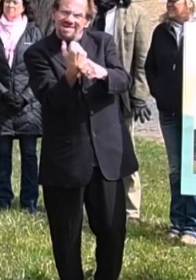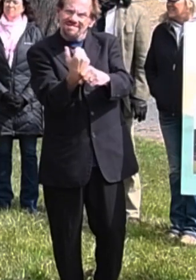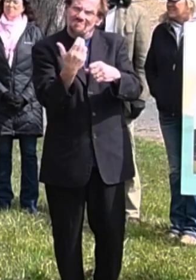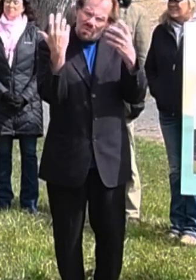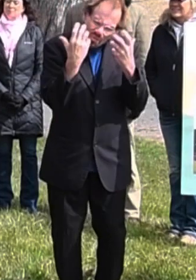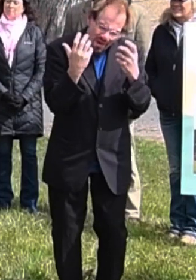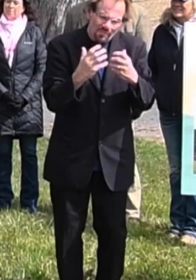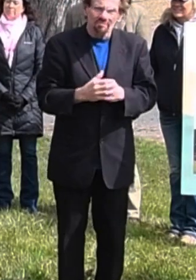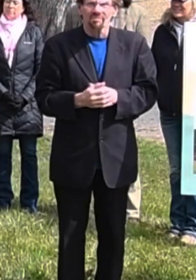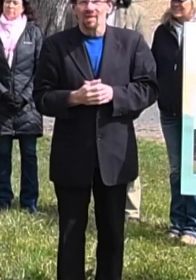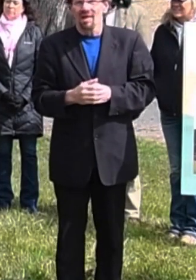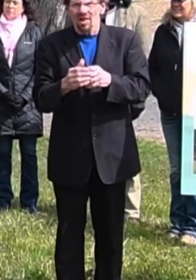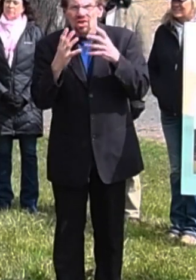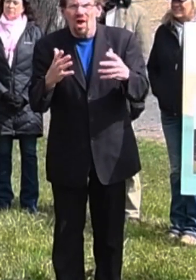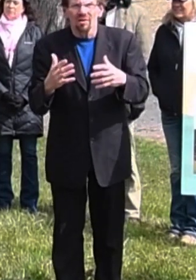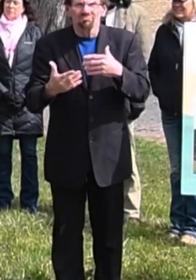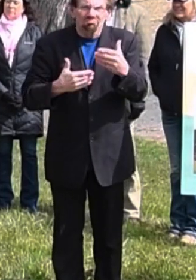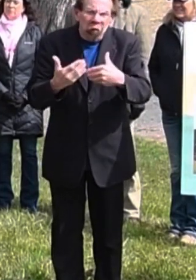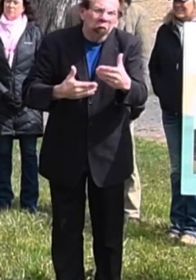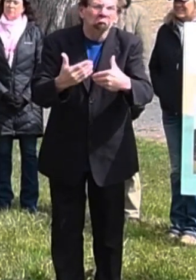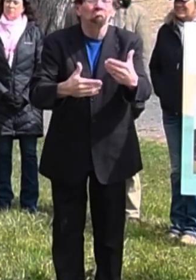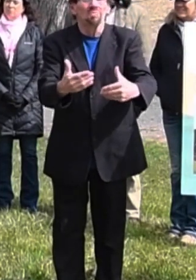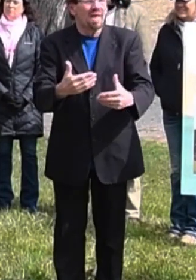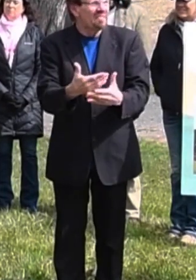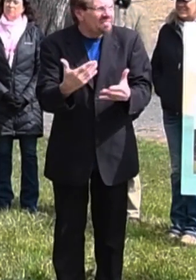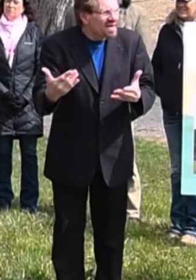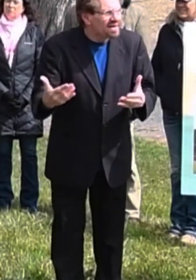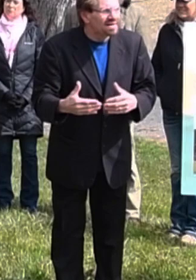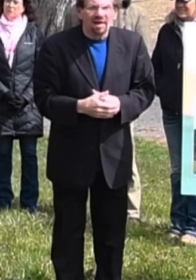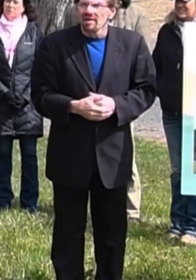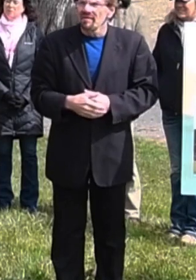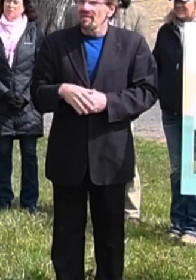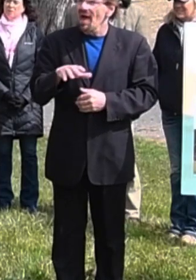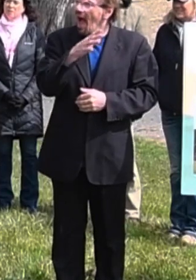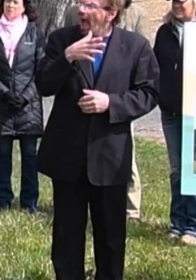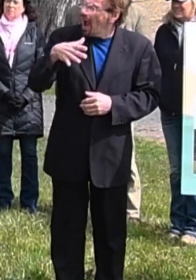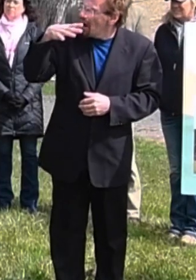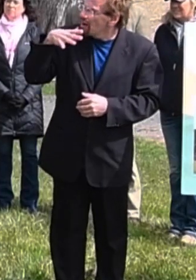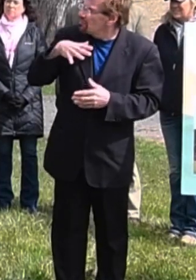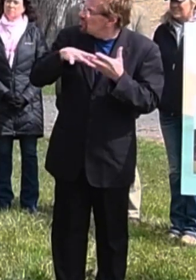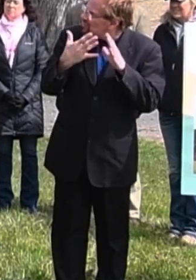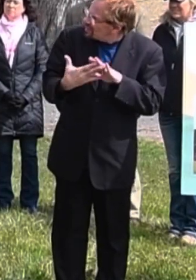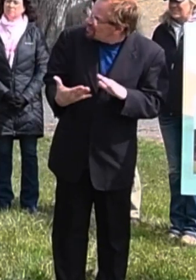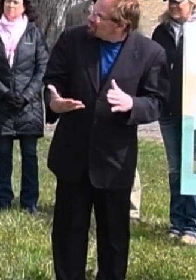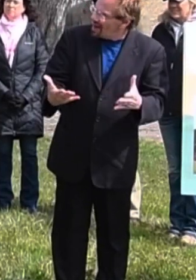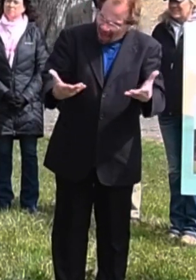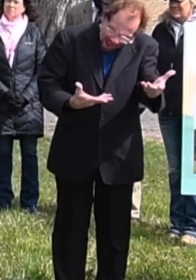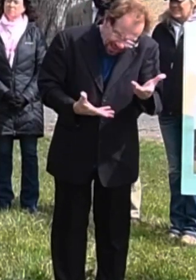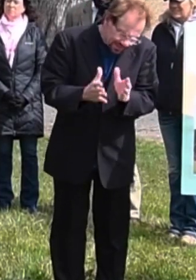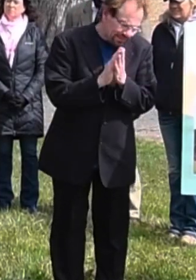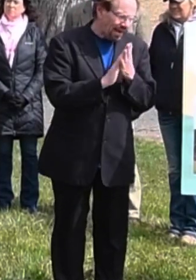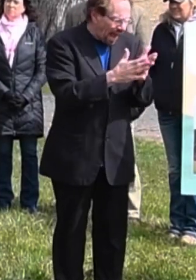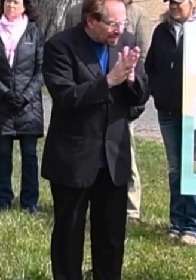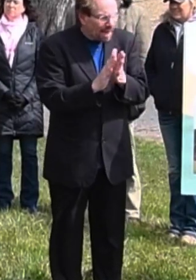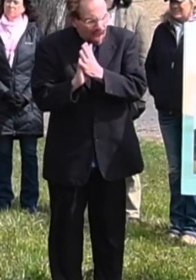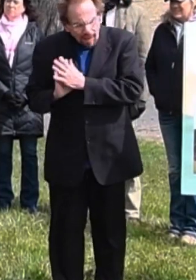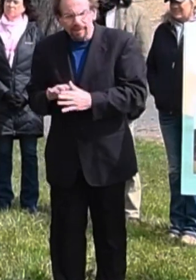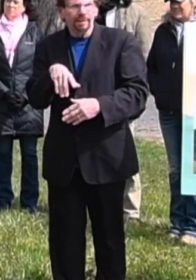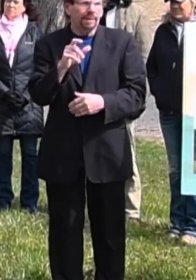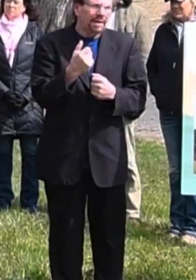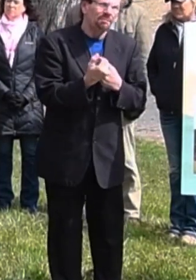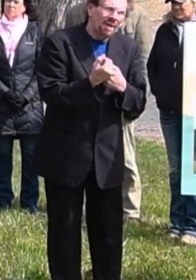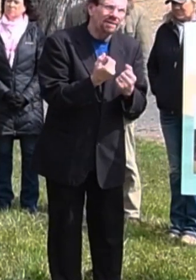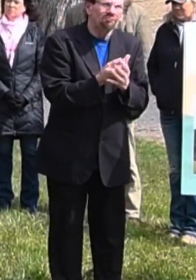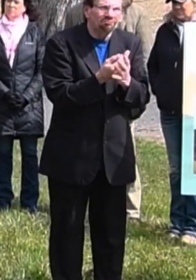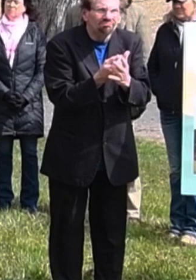measurable progress in things that the ag community's been asking for, as needed. There's funding behind